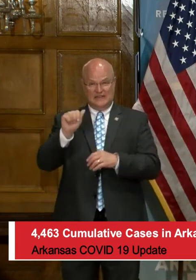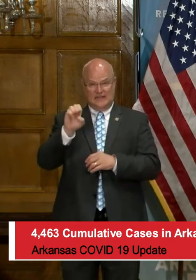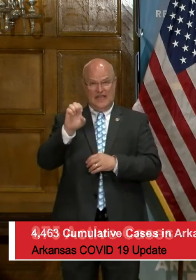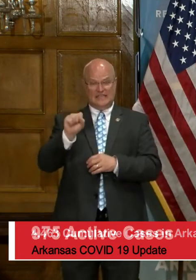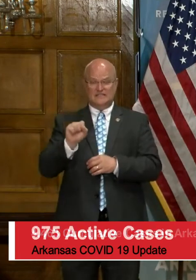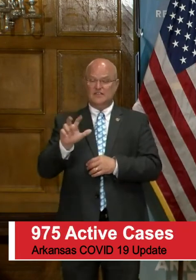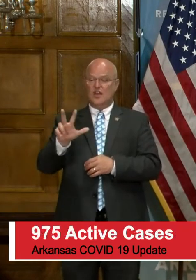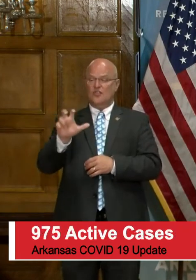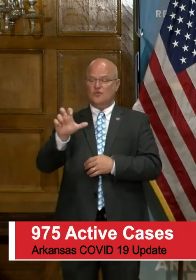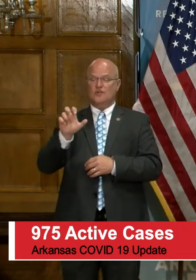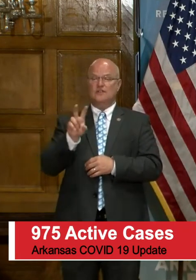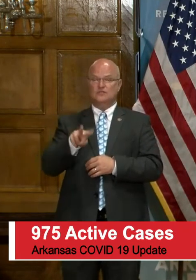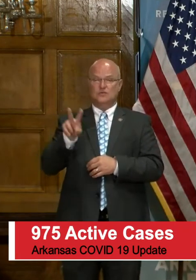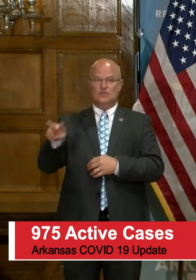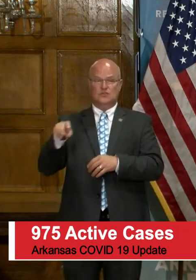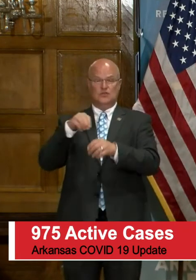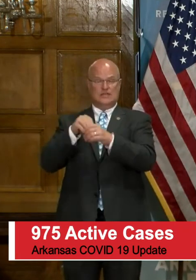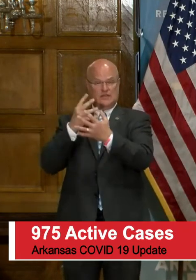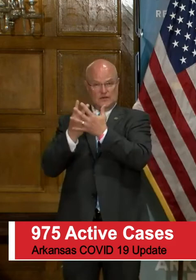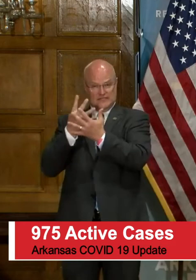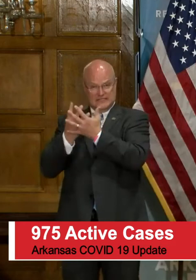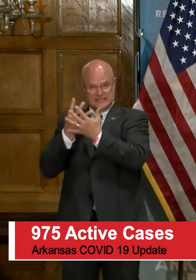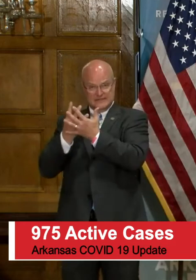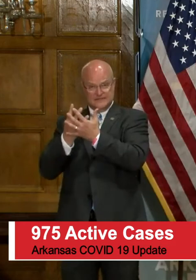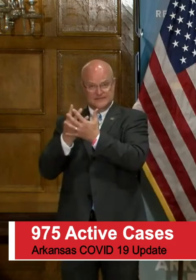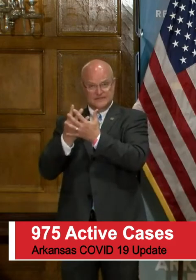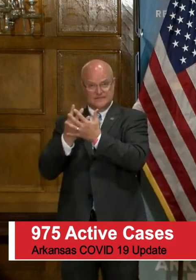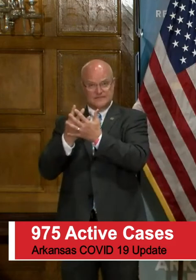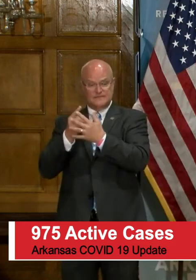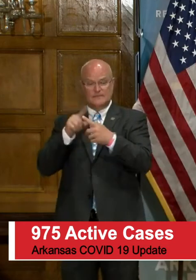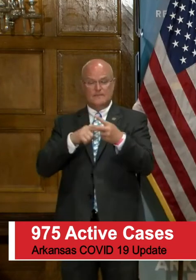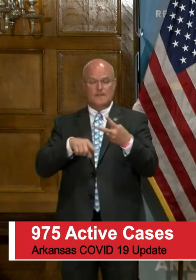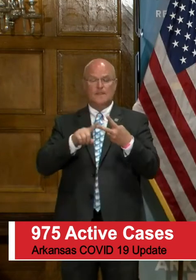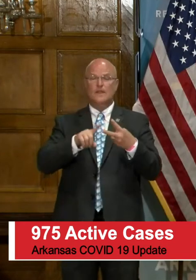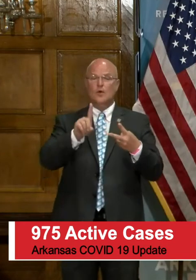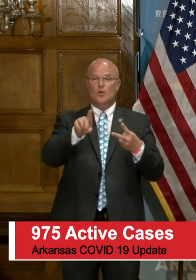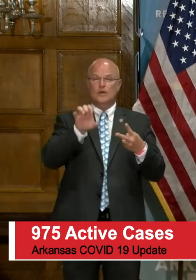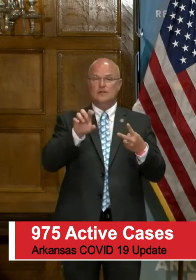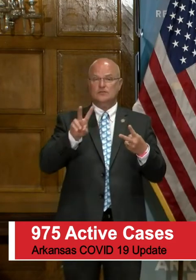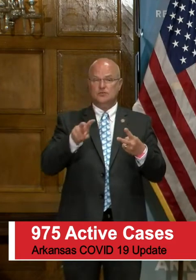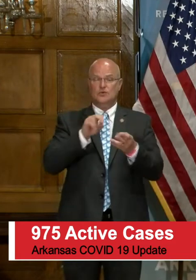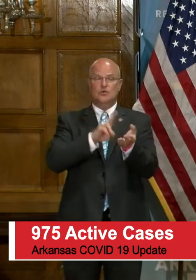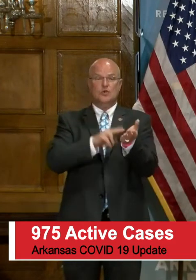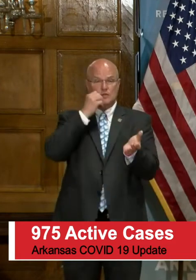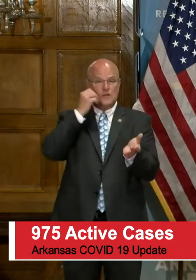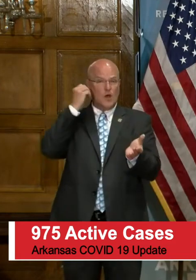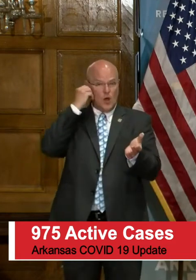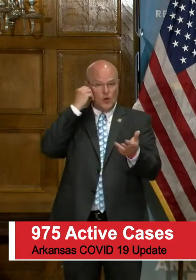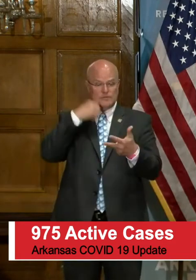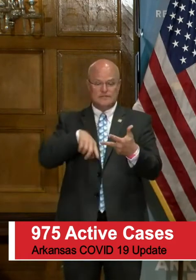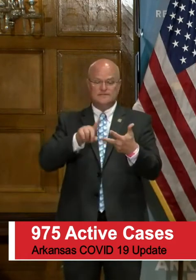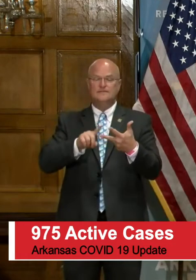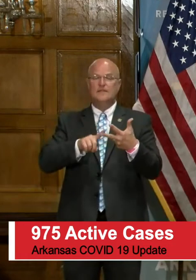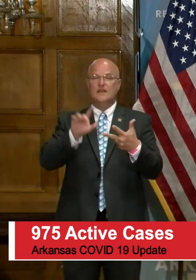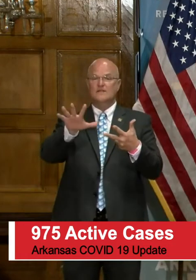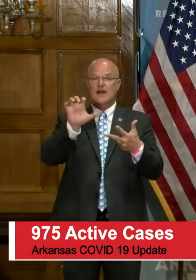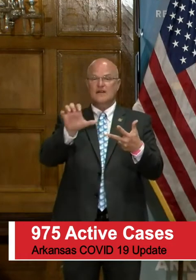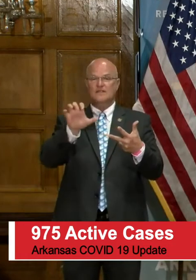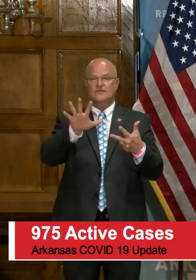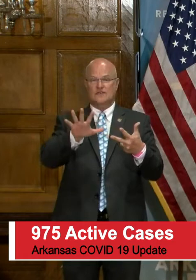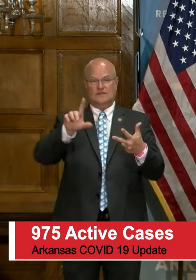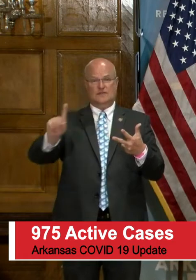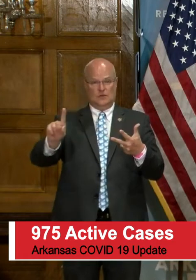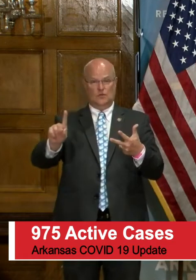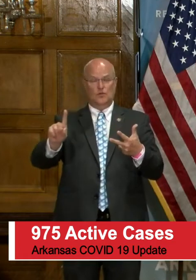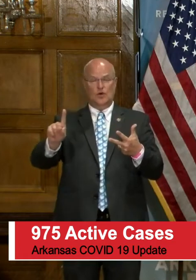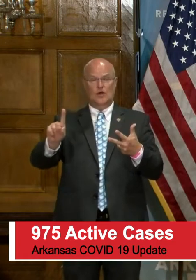cases, 322 are in correctional facilities, 102 are in nursing homes, and